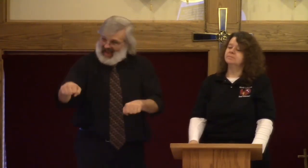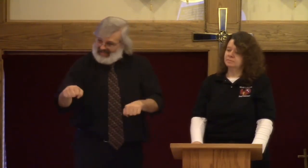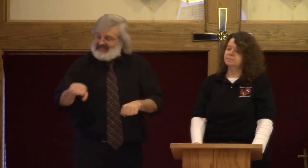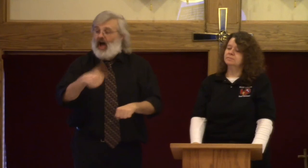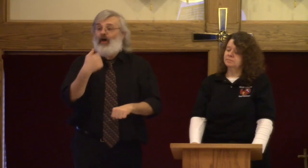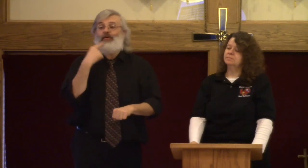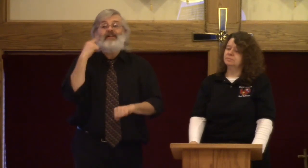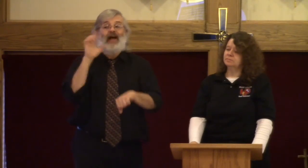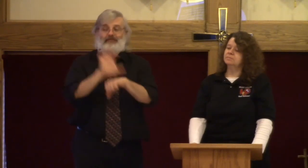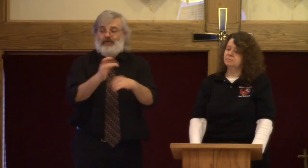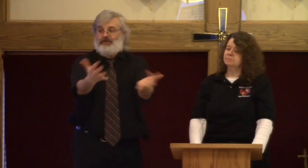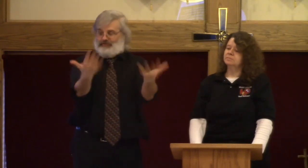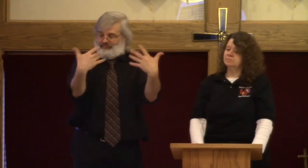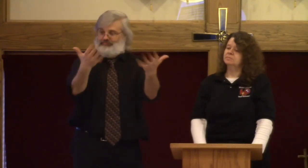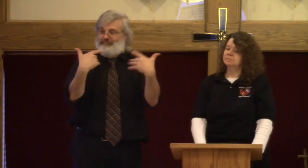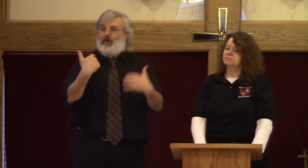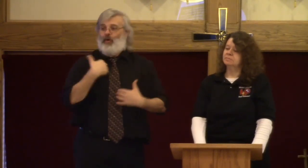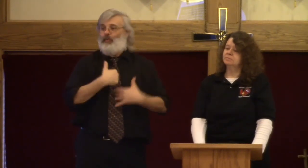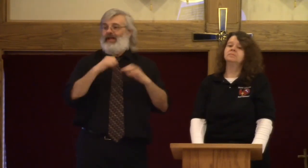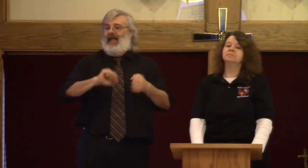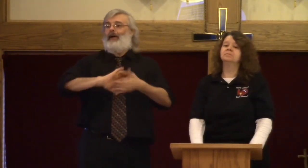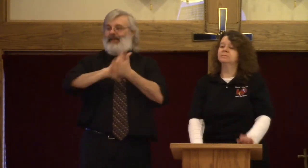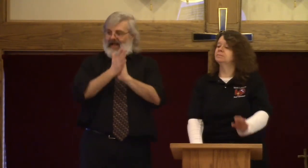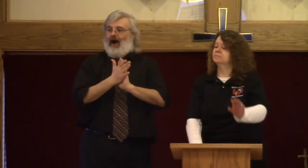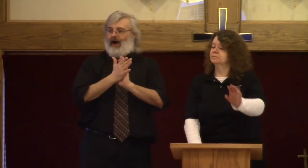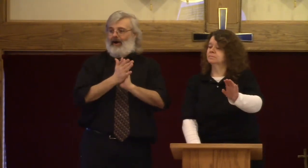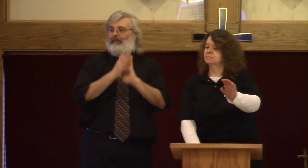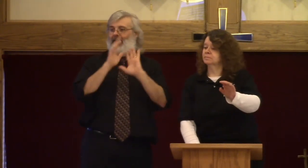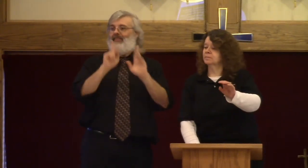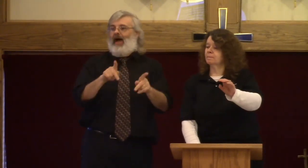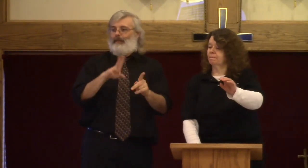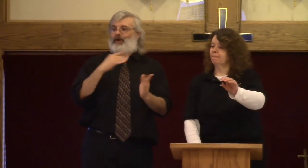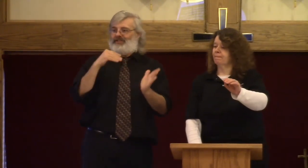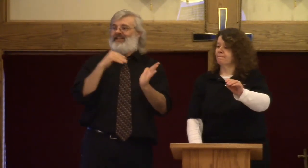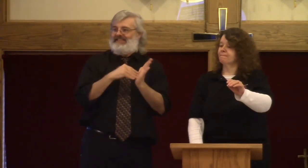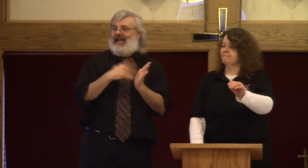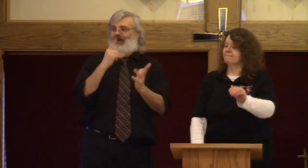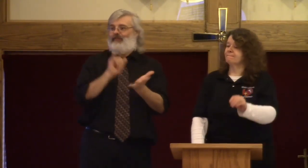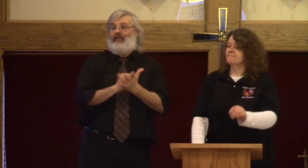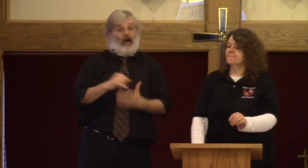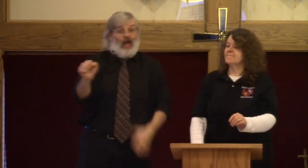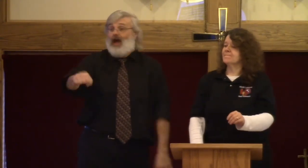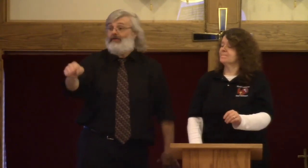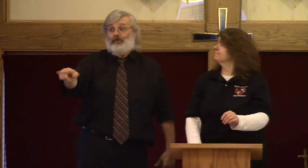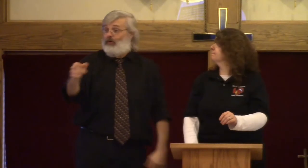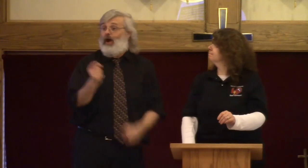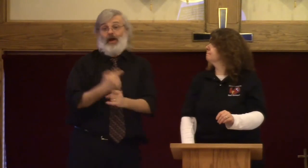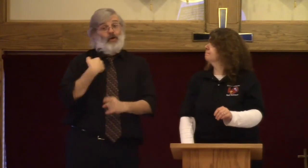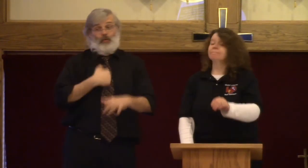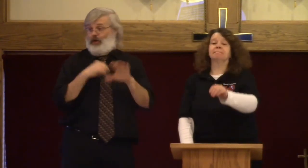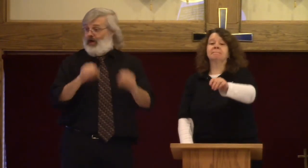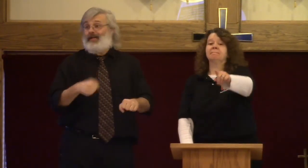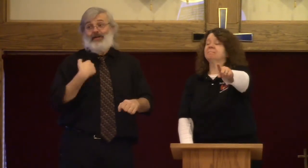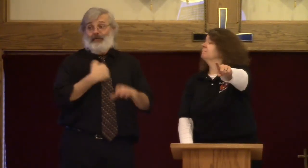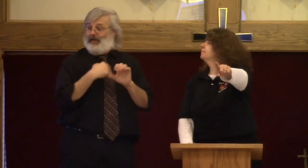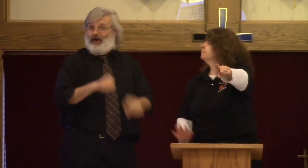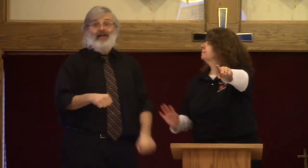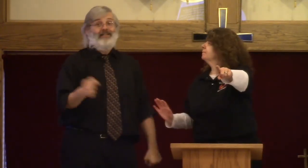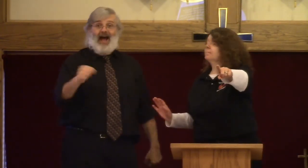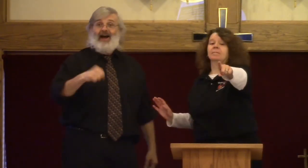Yes, the other deaf churches. We can become that person to stand there for them. Yeah, you're right. We could. Yeah,